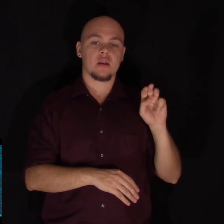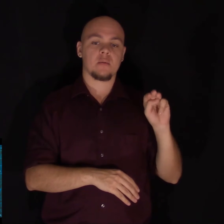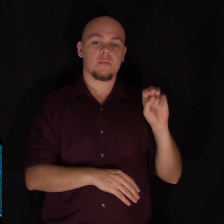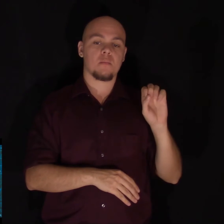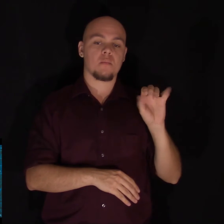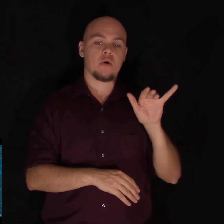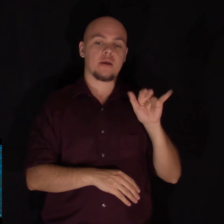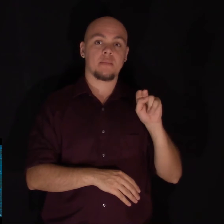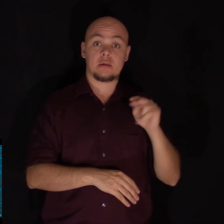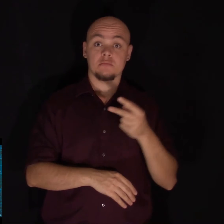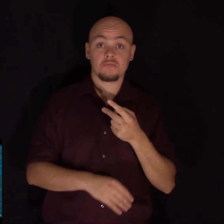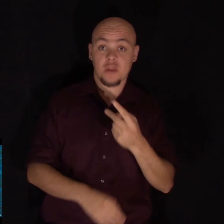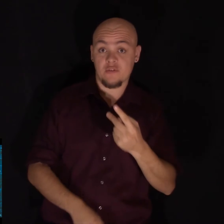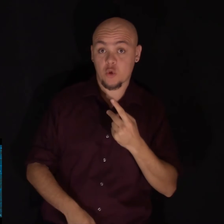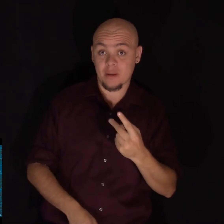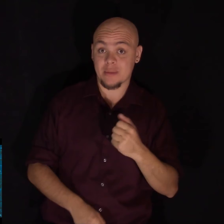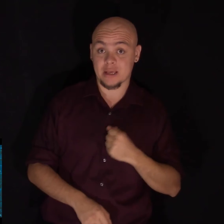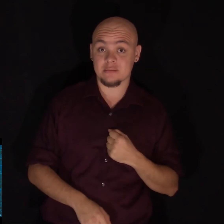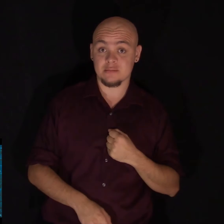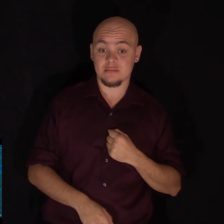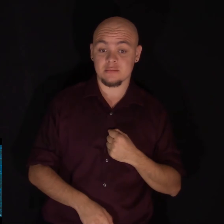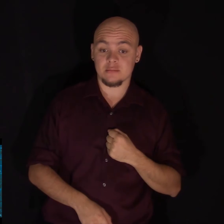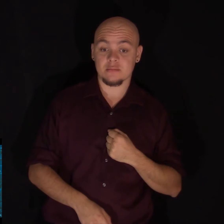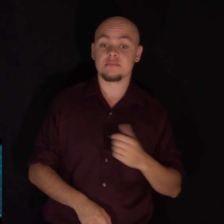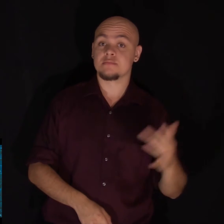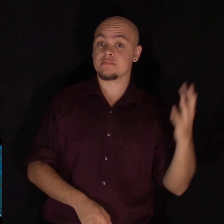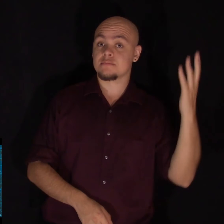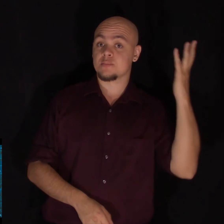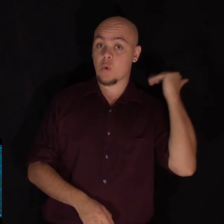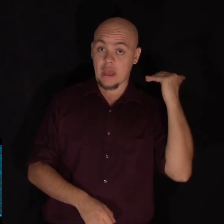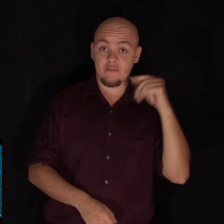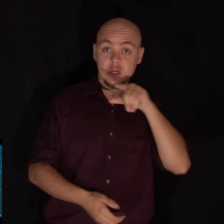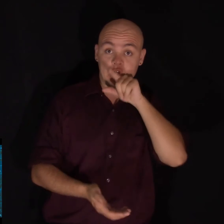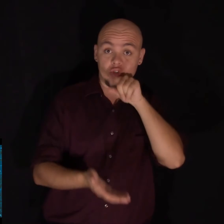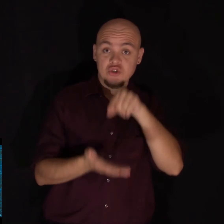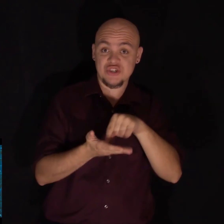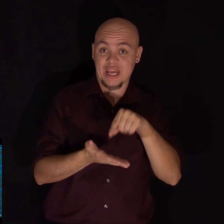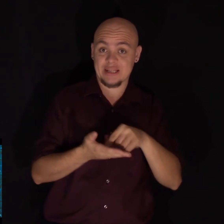and then we have you and me, and then we have a chicken.